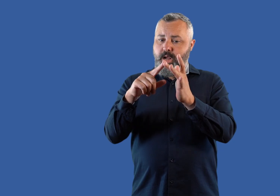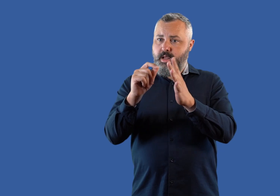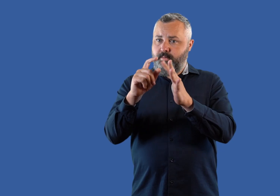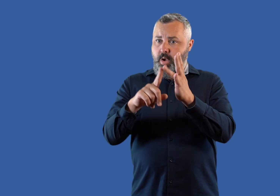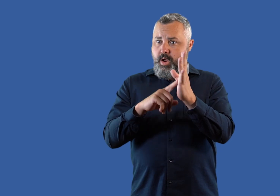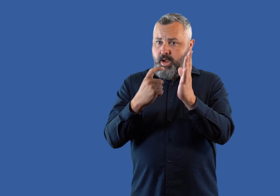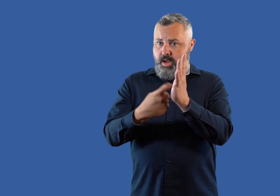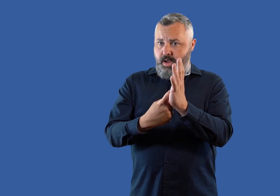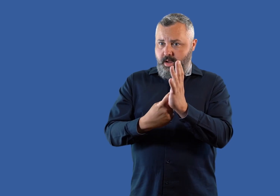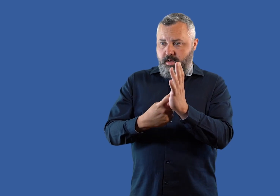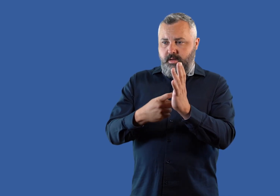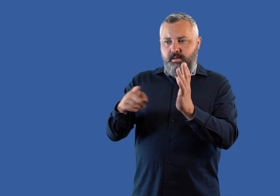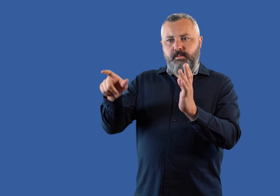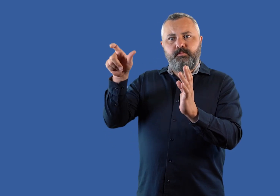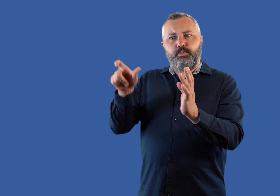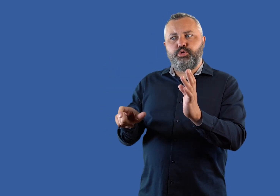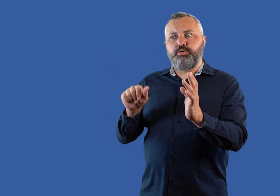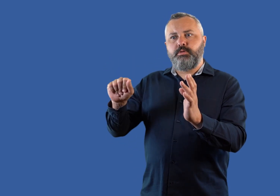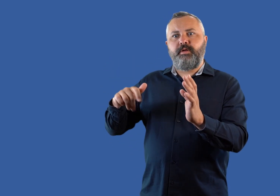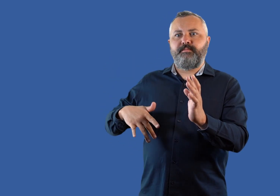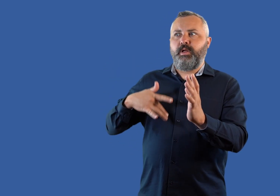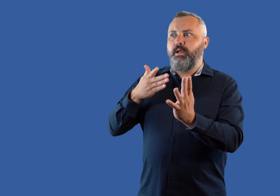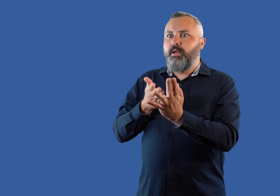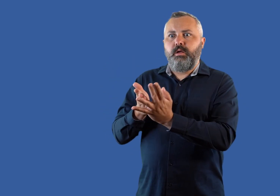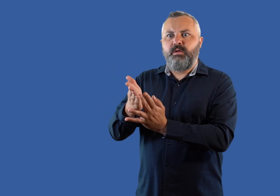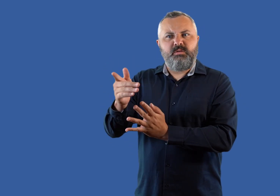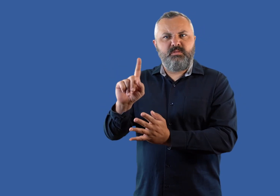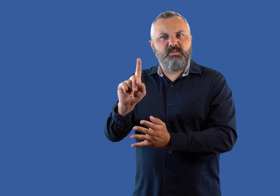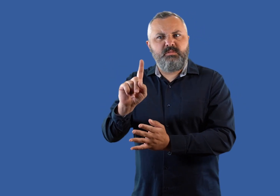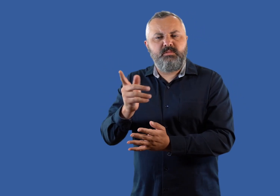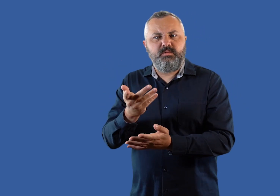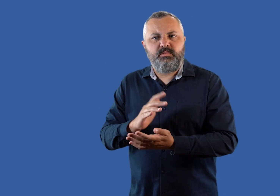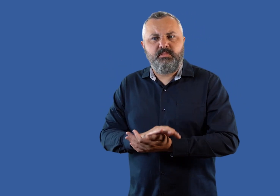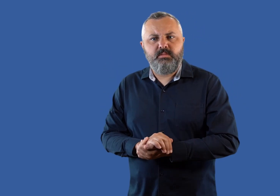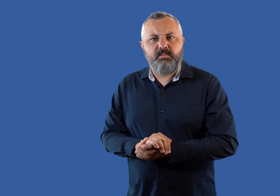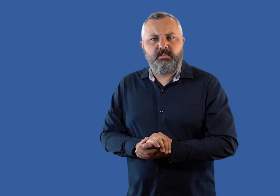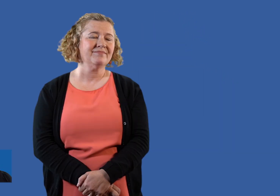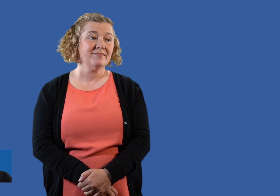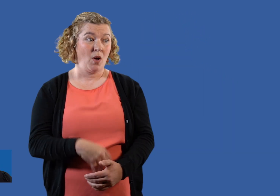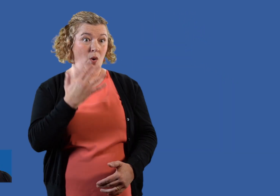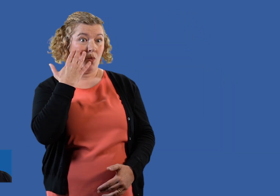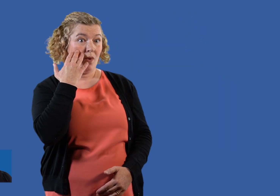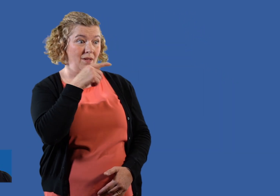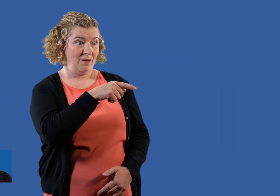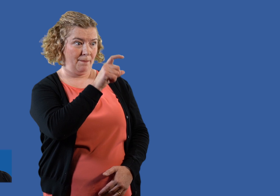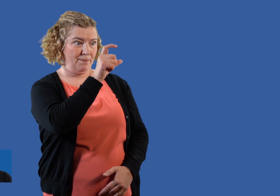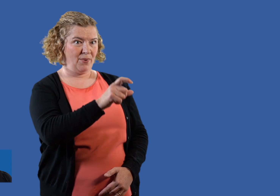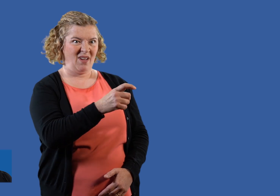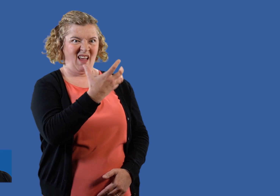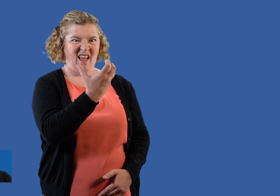So, in bipolar, what does the person experience? Well, people have bipolar, they